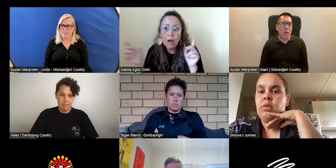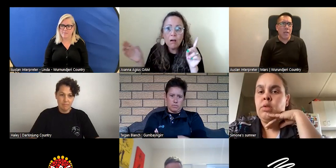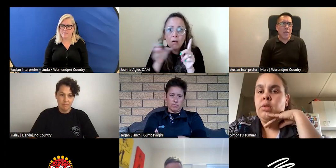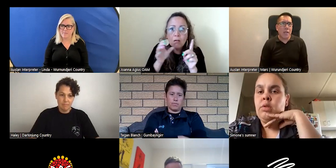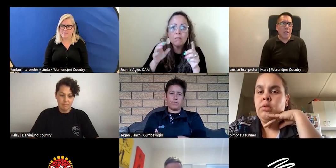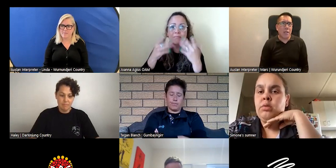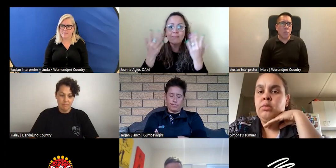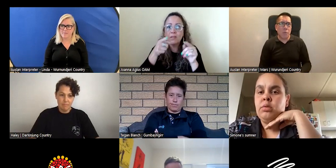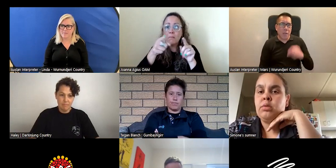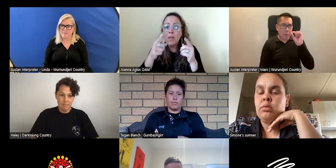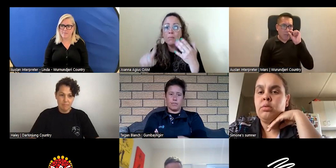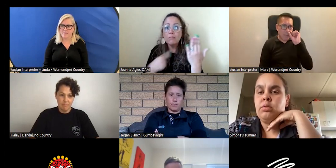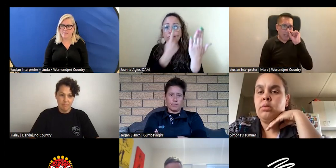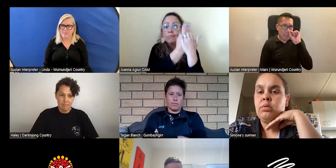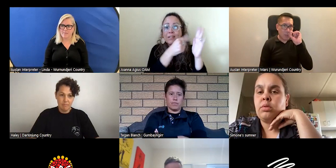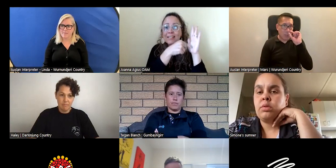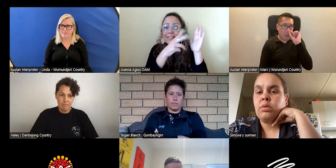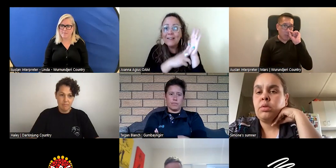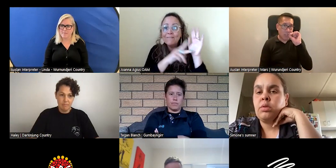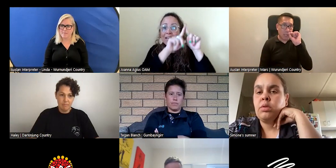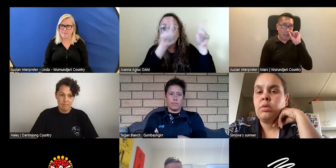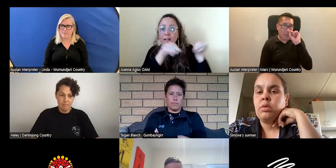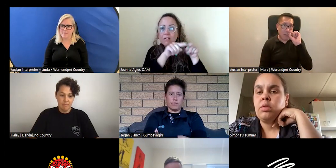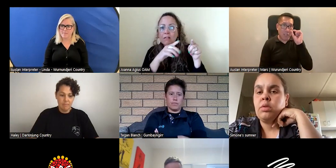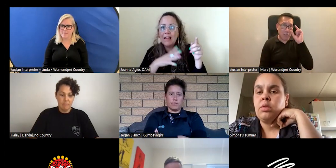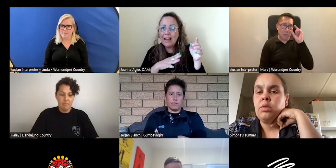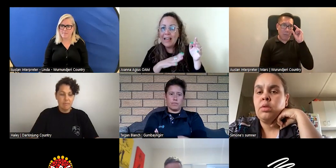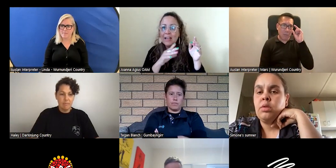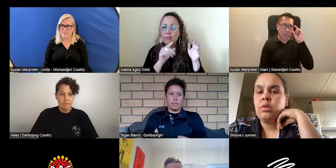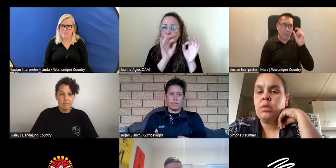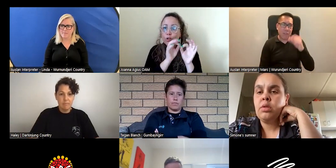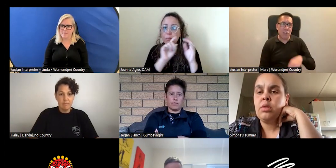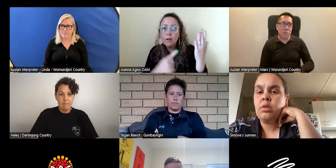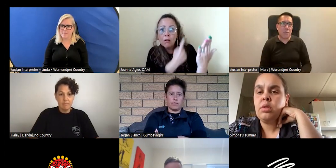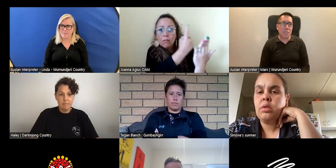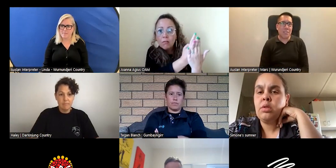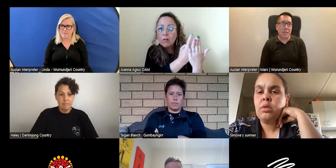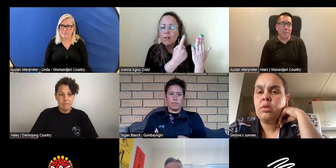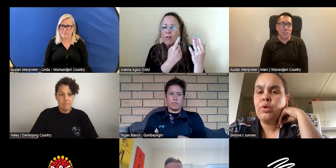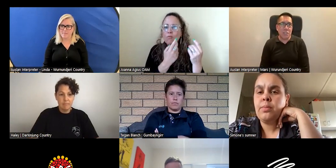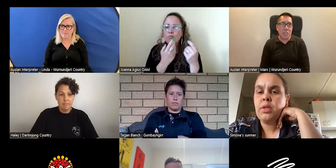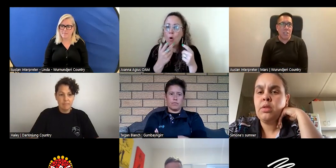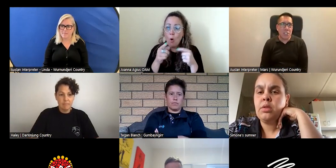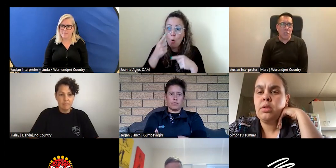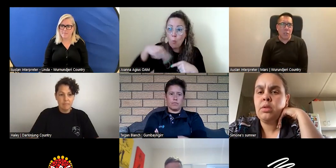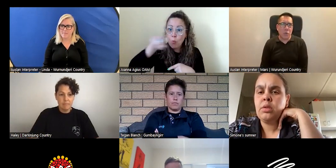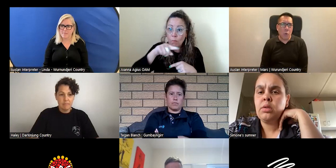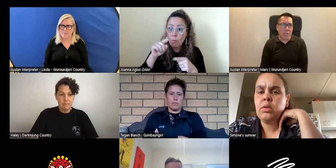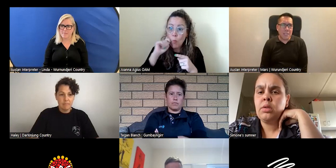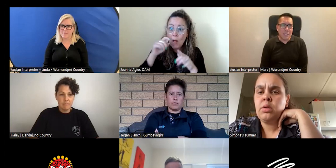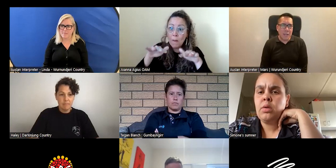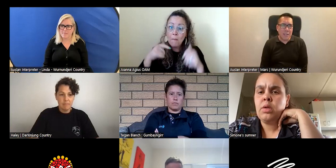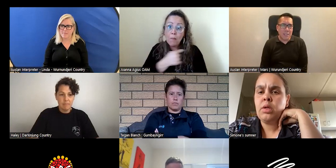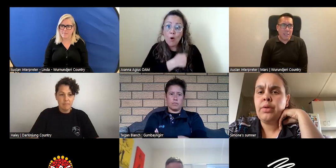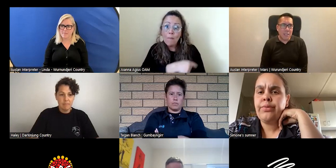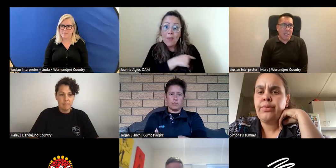or we'll be able to have access to interpreters to get that information, maybe even if the interpreter is on television, so that we can all